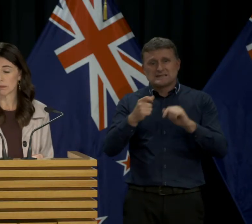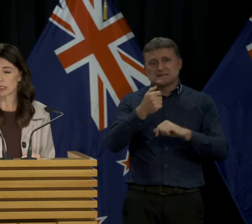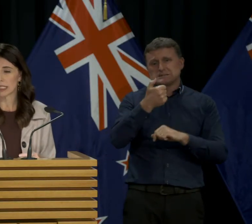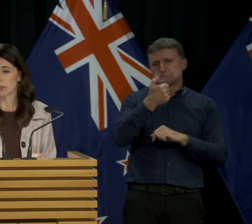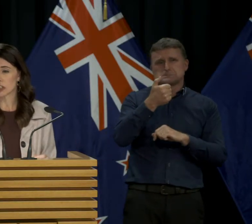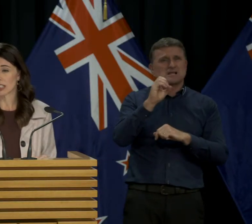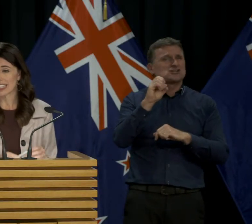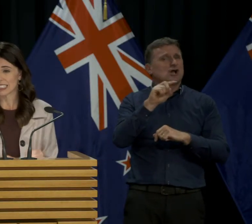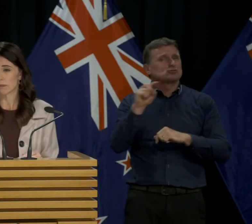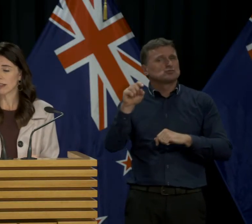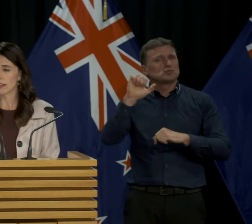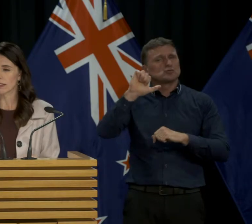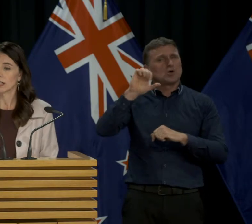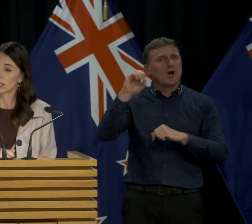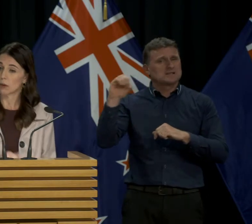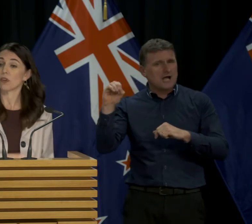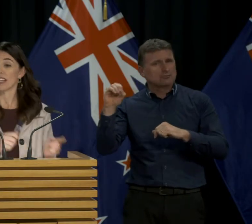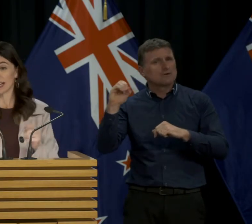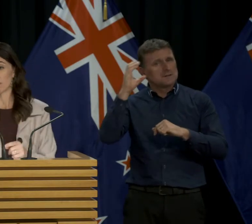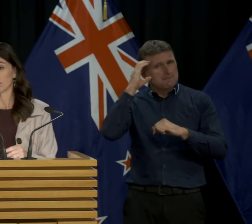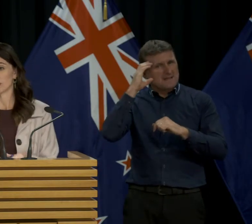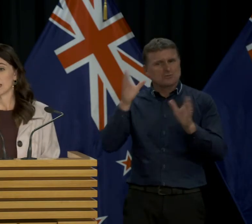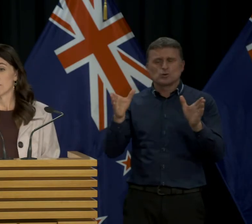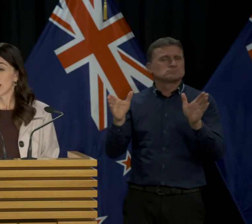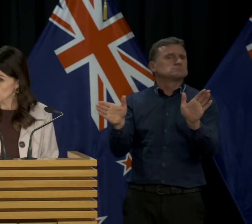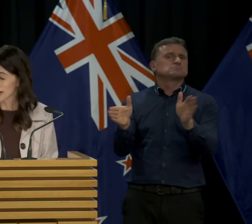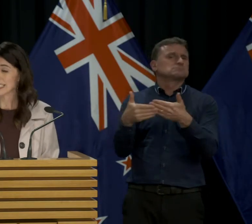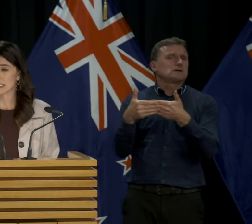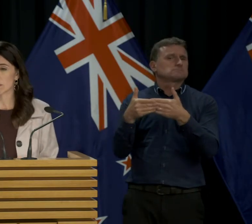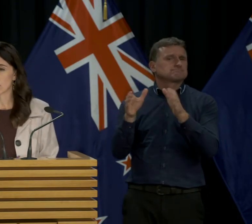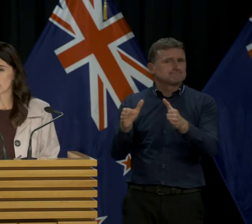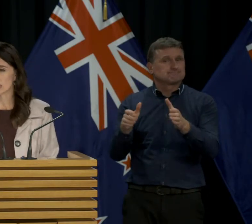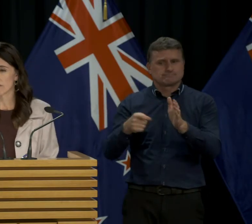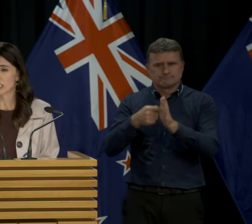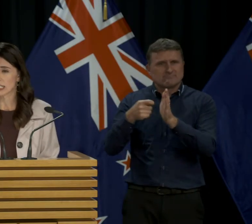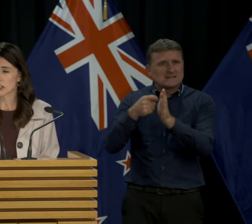being decommissioned this month, that will then come back, we